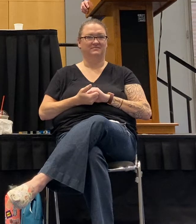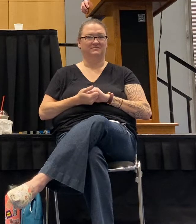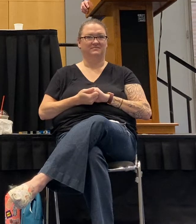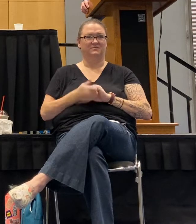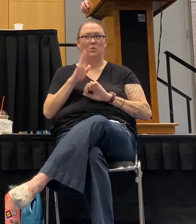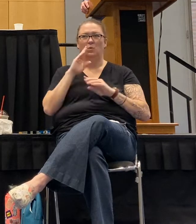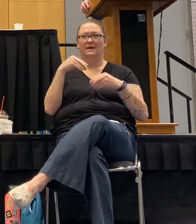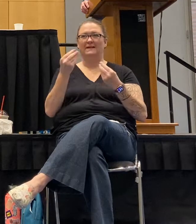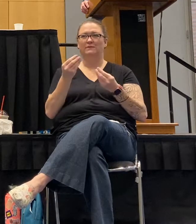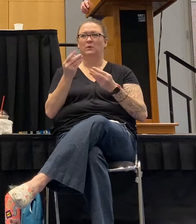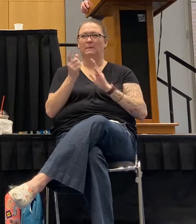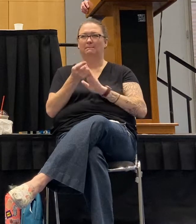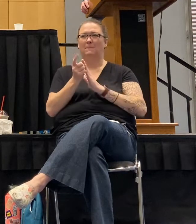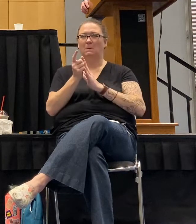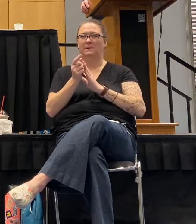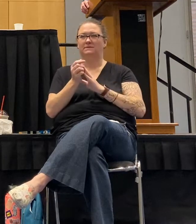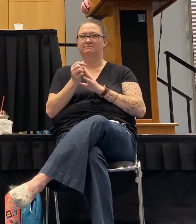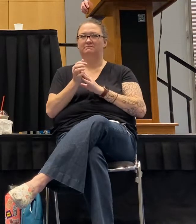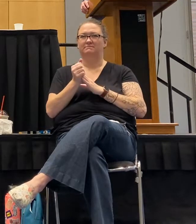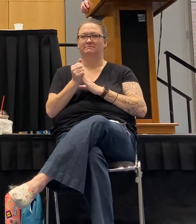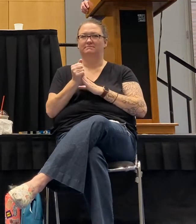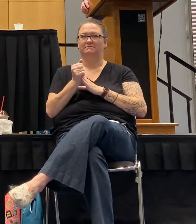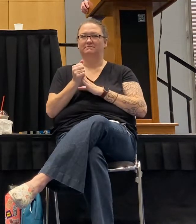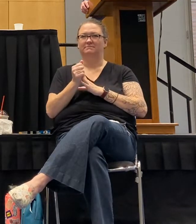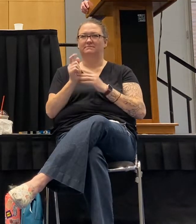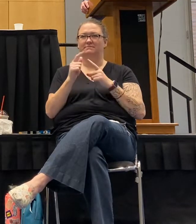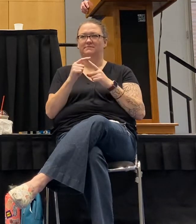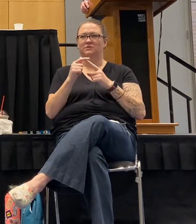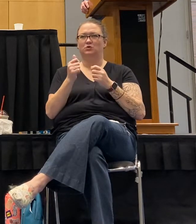We'll give you just a moment to navigate that poll.